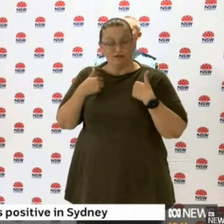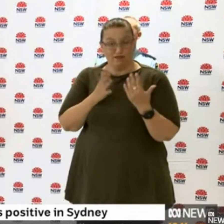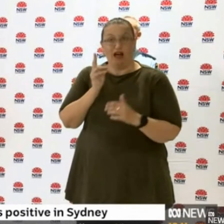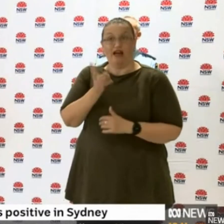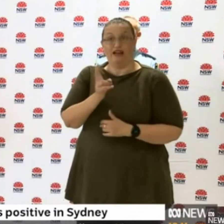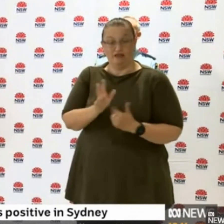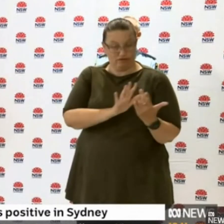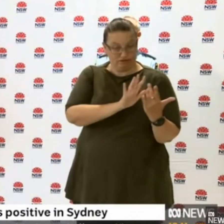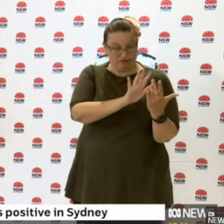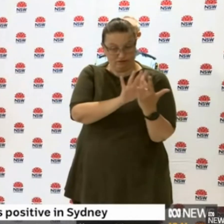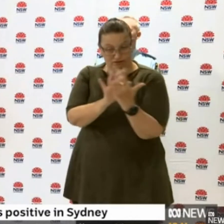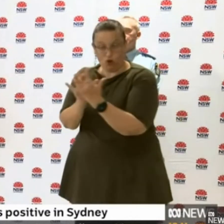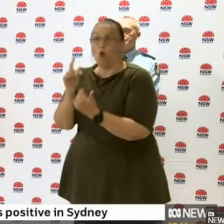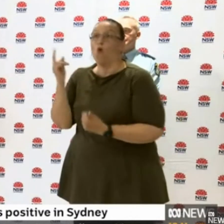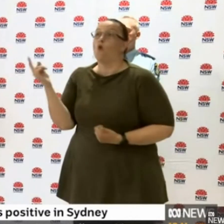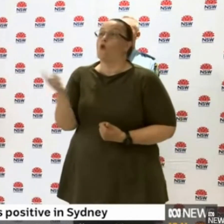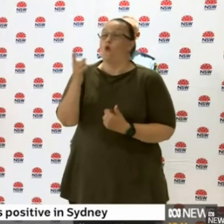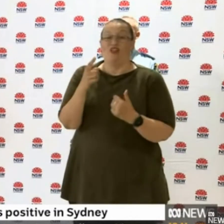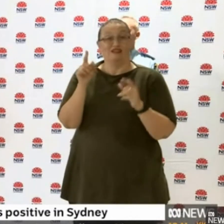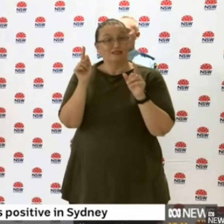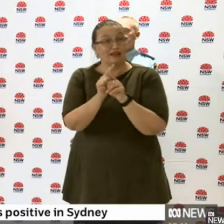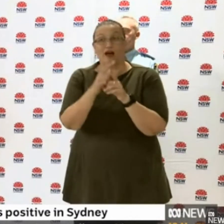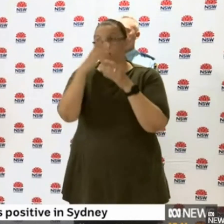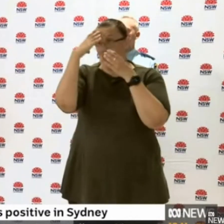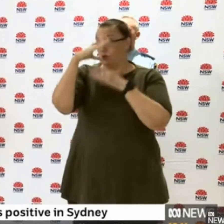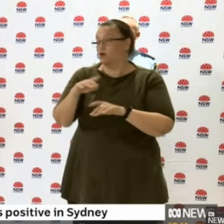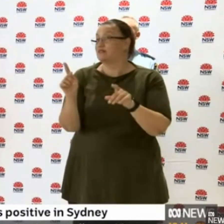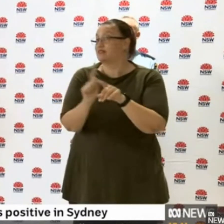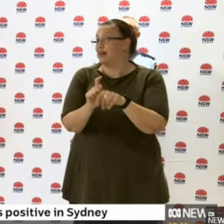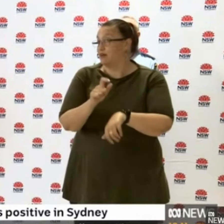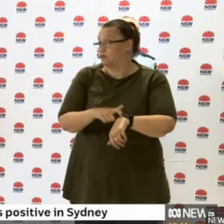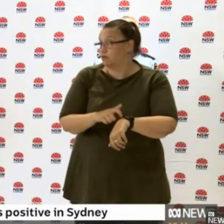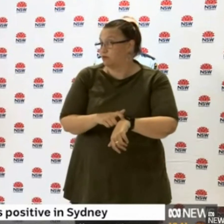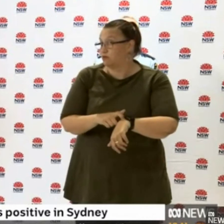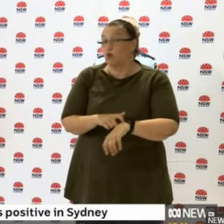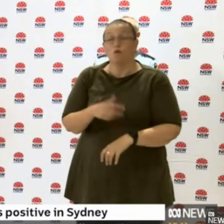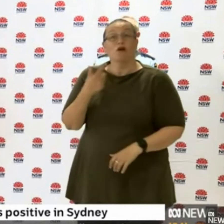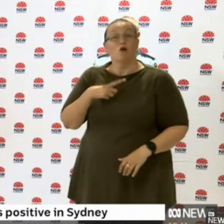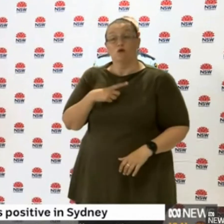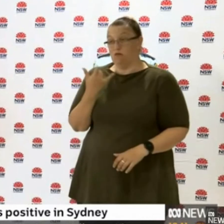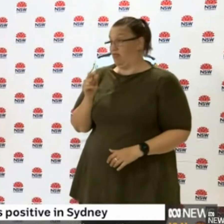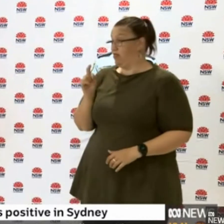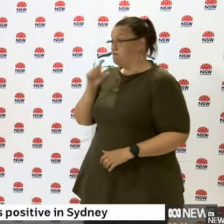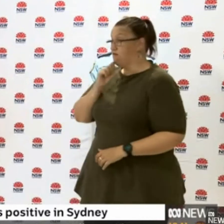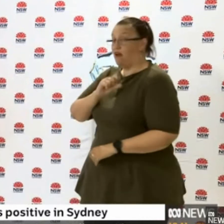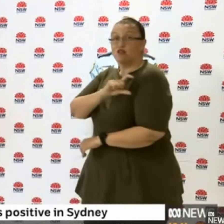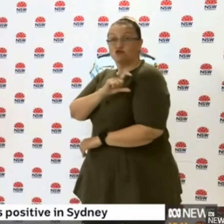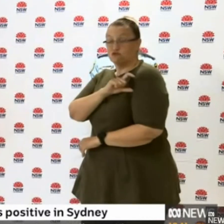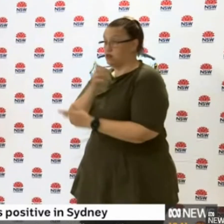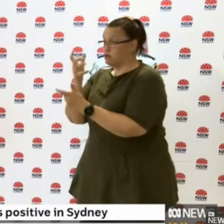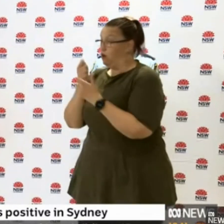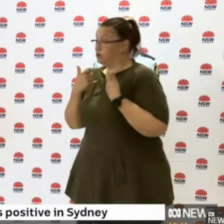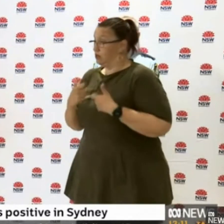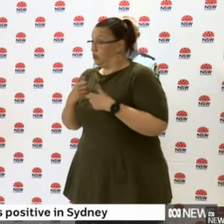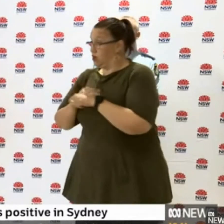again to the workers that were at that hotel at that time, because if this person was exposed, we're obviously thinking, could anyone else have been